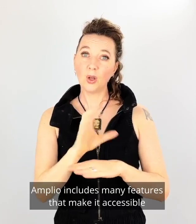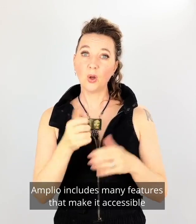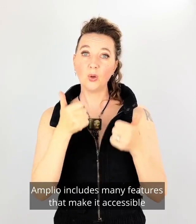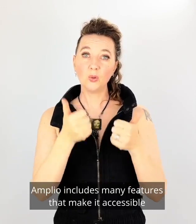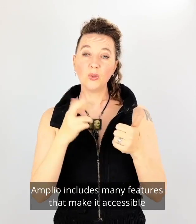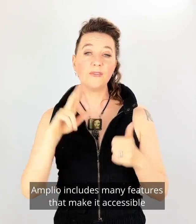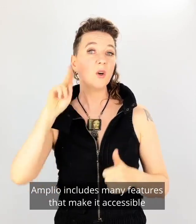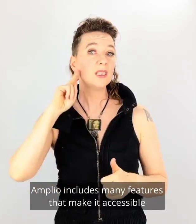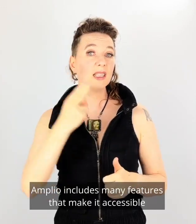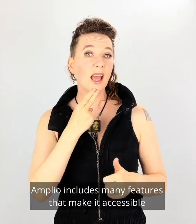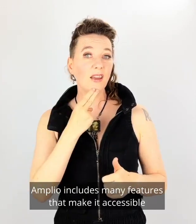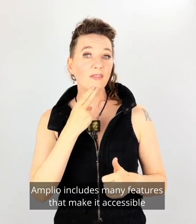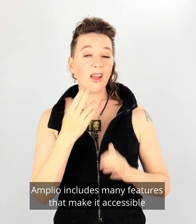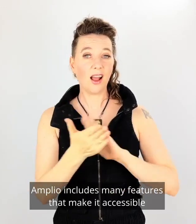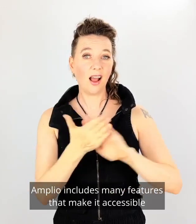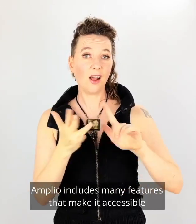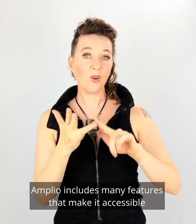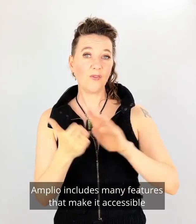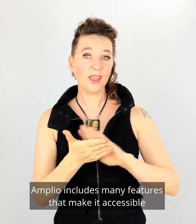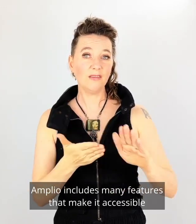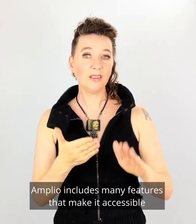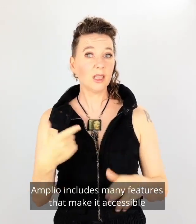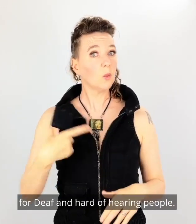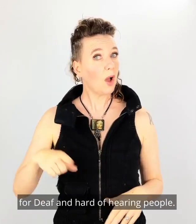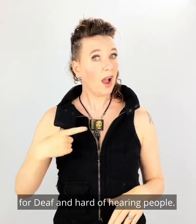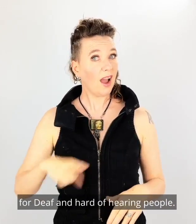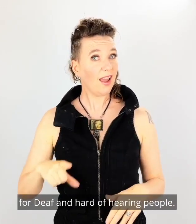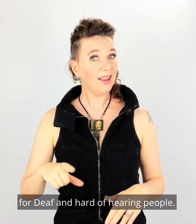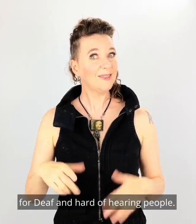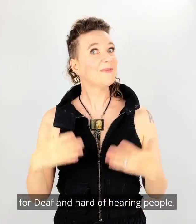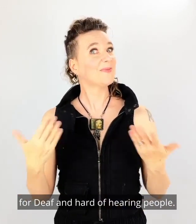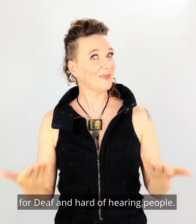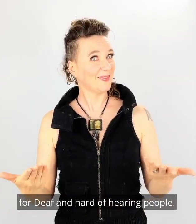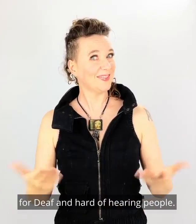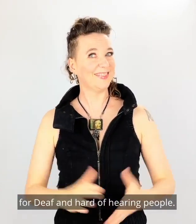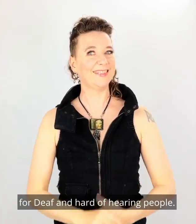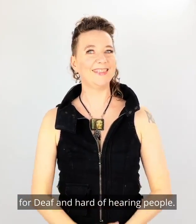Amplio includes many features that make it accessible for deaf and hard of hearing people.